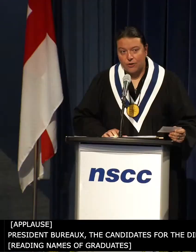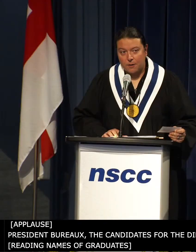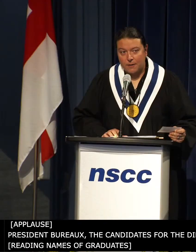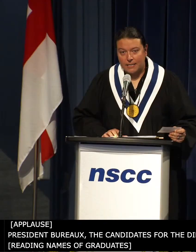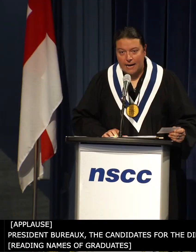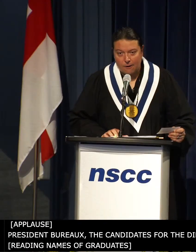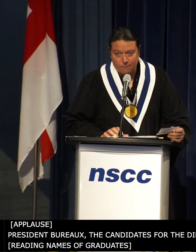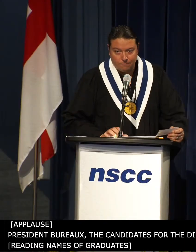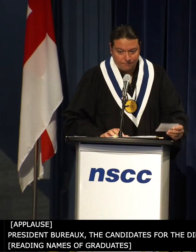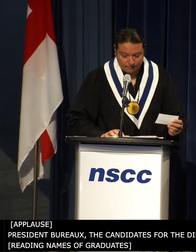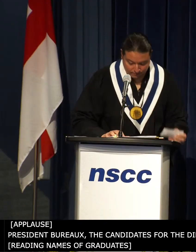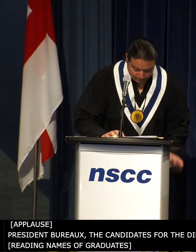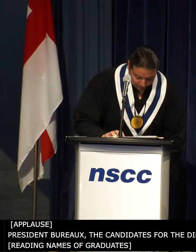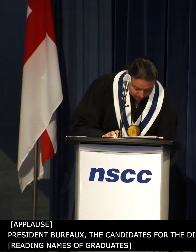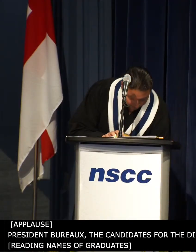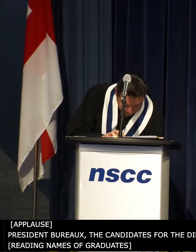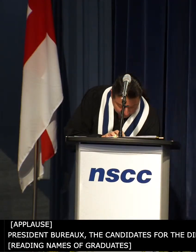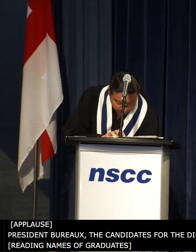Patrick McLeod.